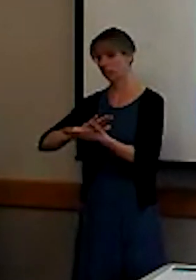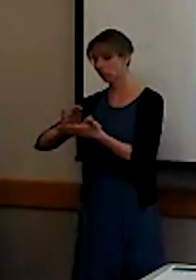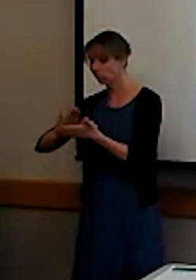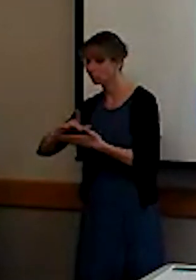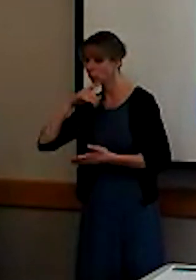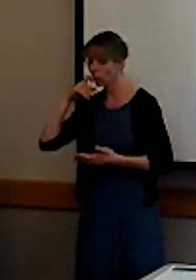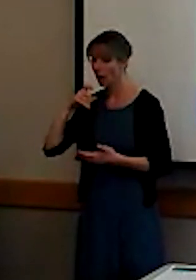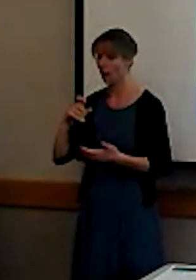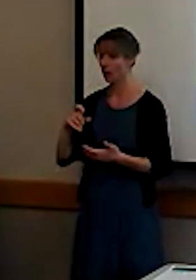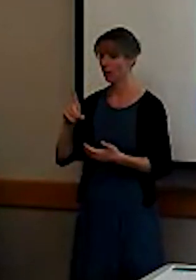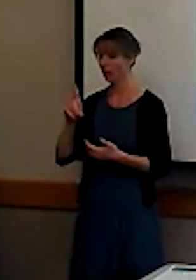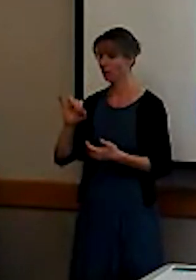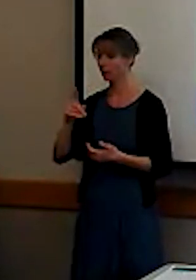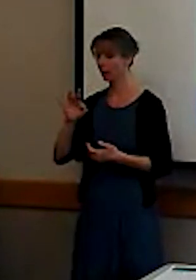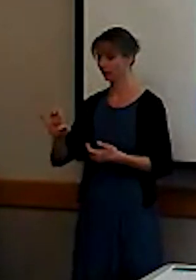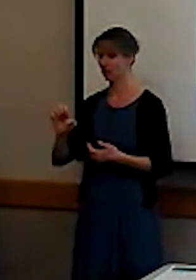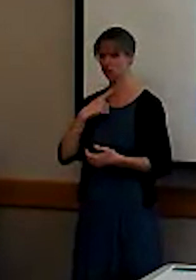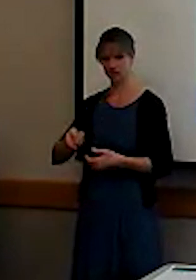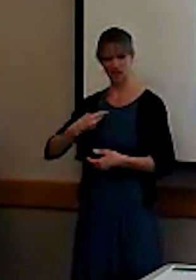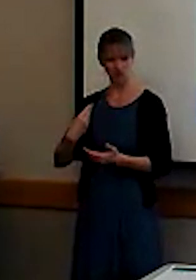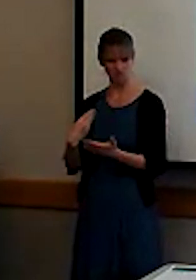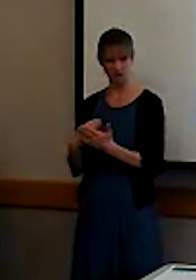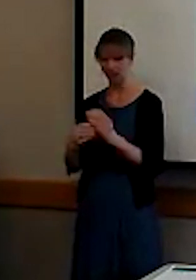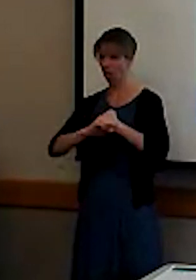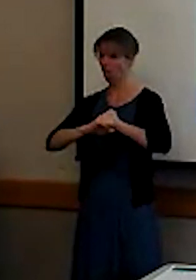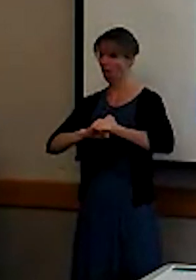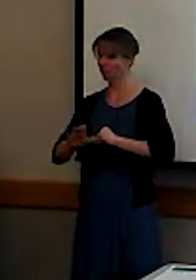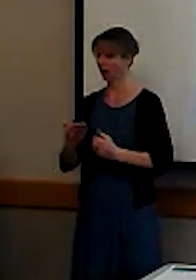it. Dixie should give me money for that.